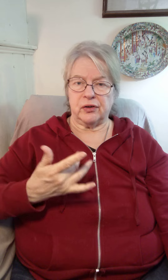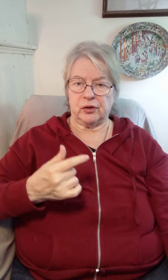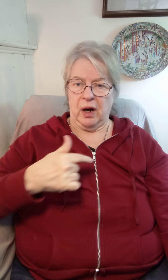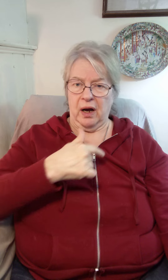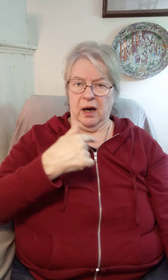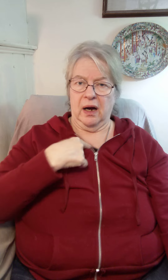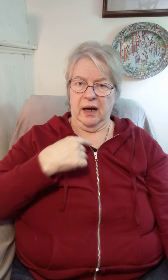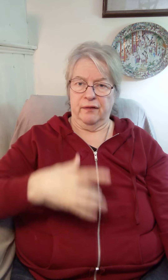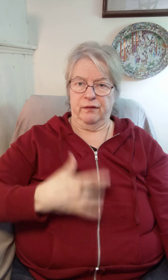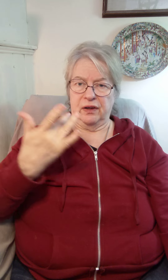so